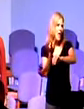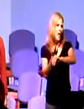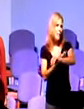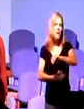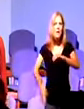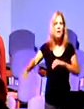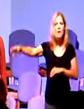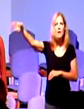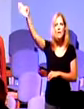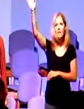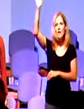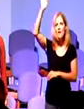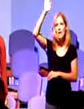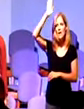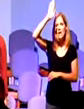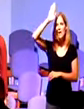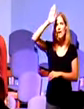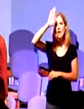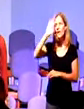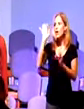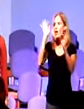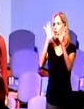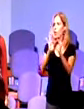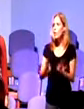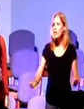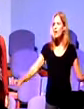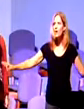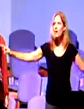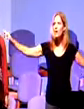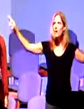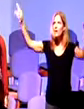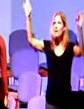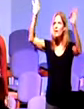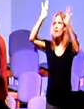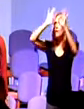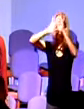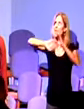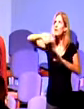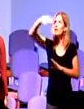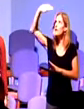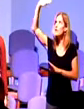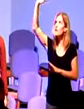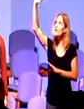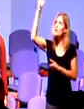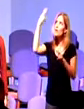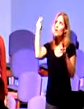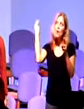Lamb of God, worthy